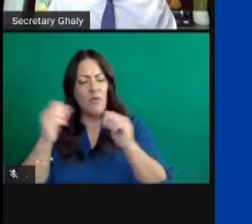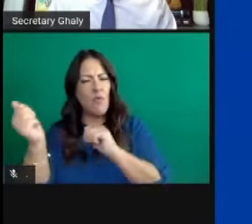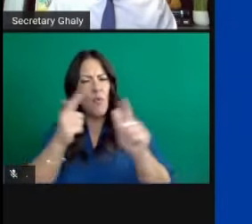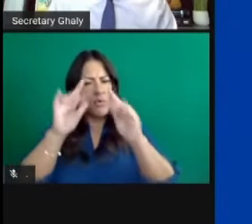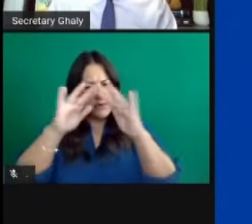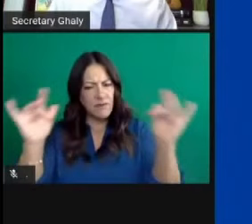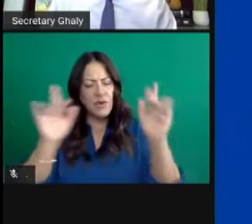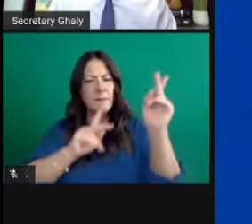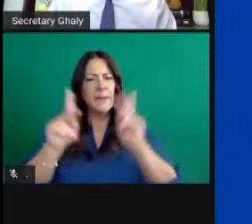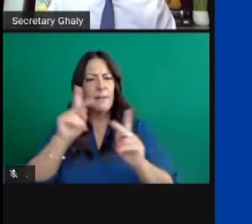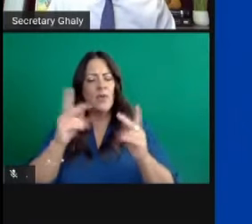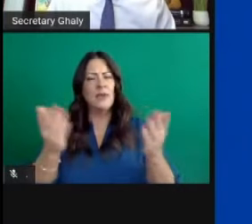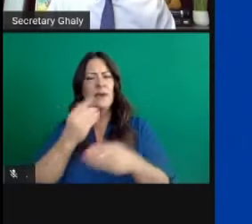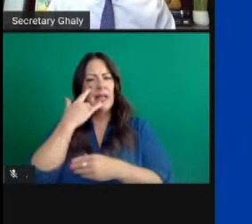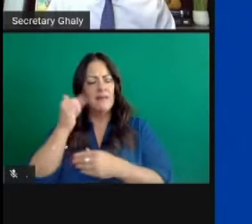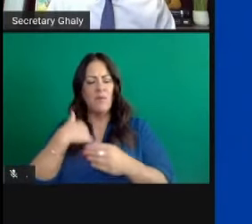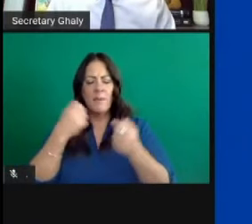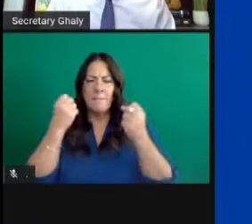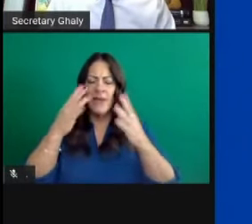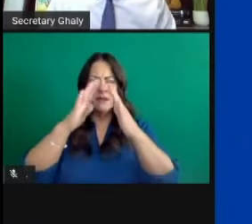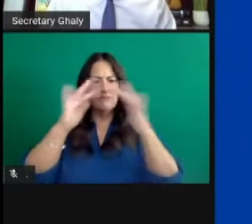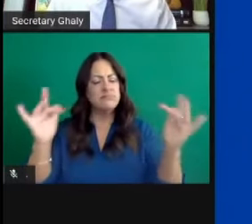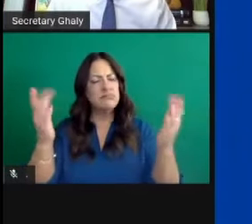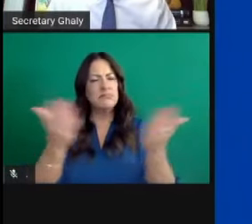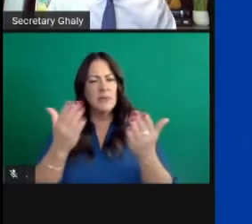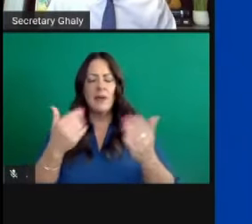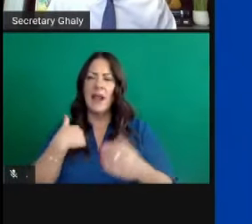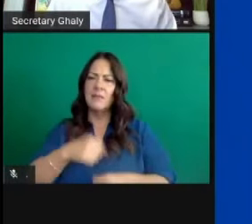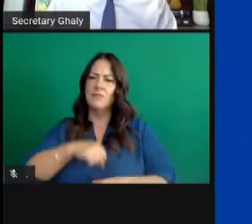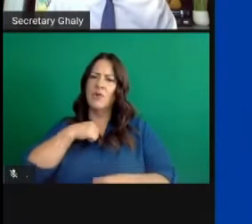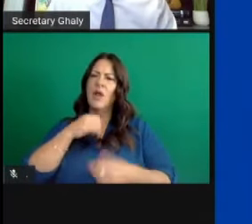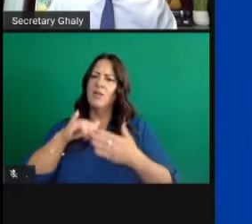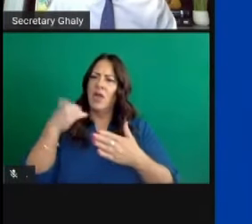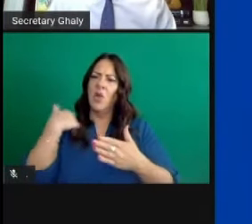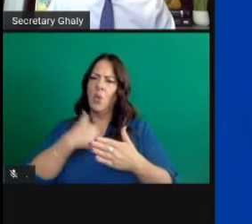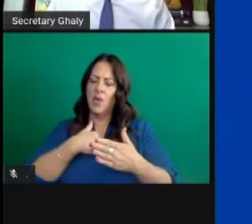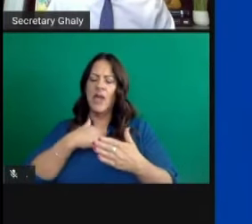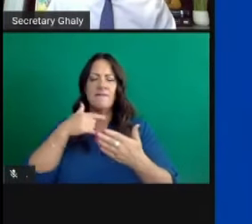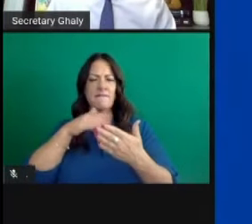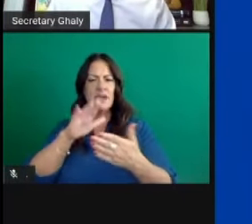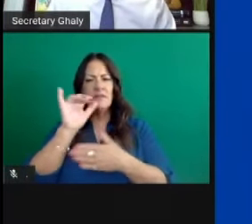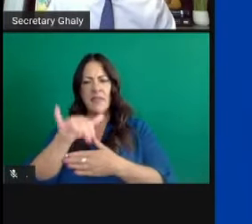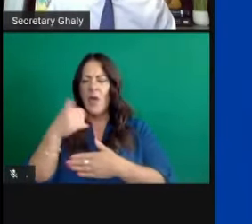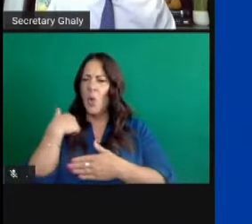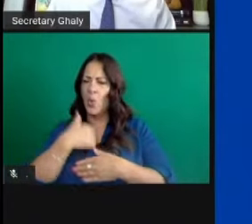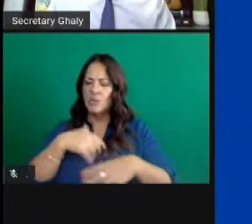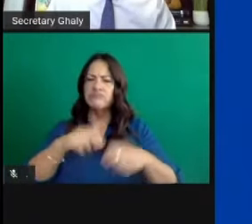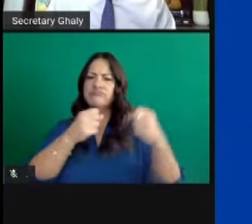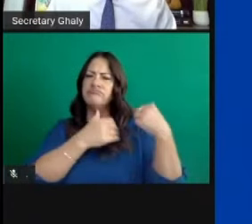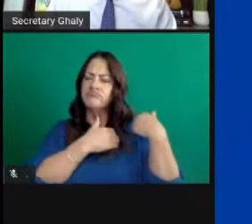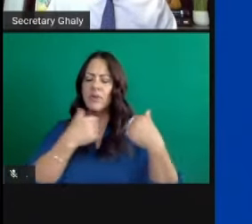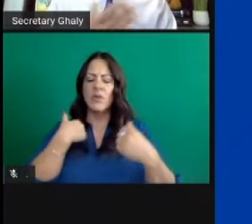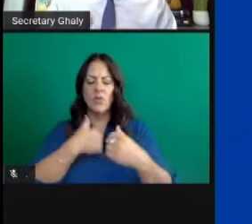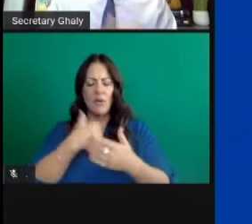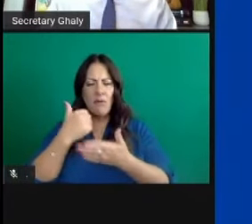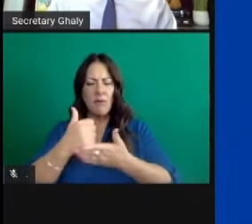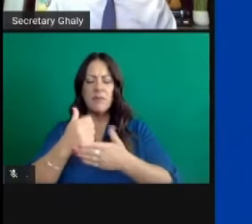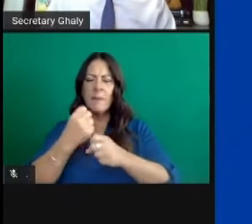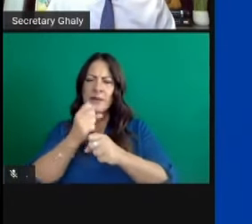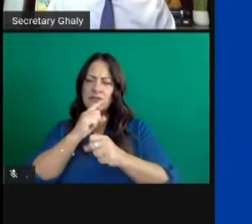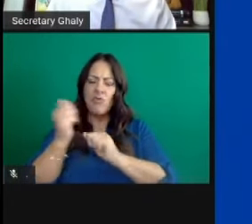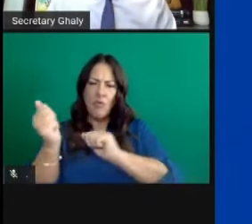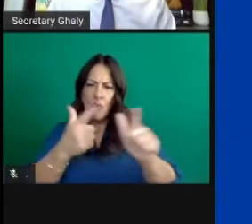really proud of the wonderful equity work we continue to do in regards to COVID, and